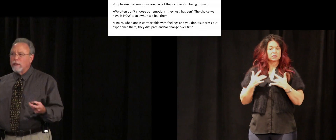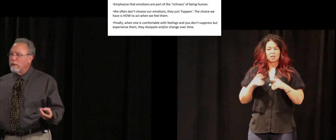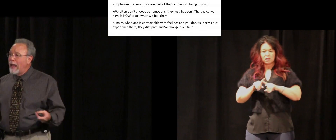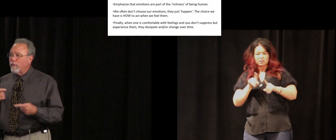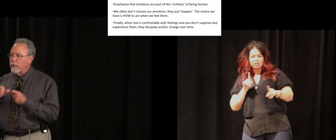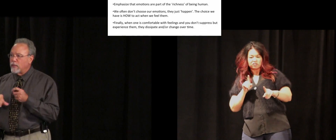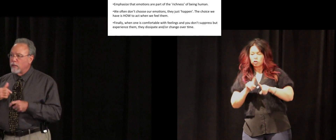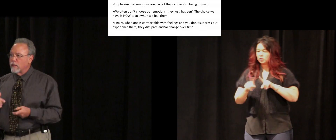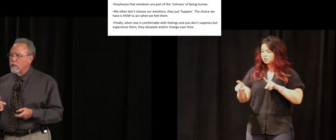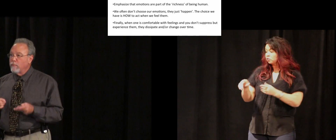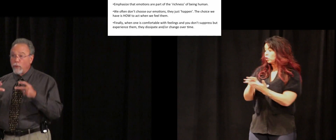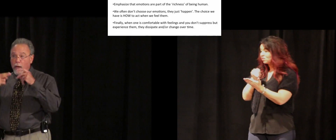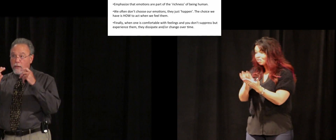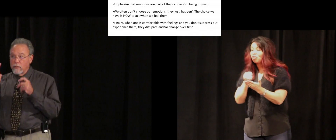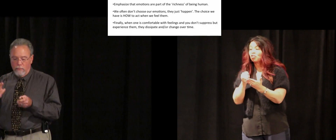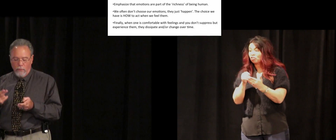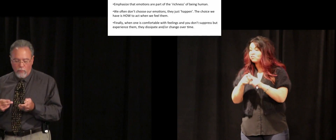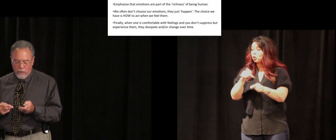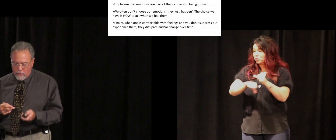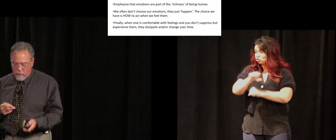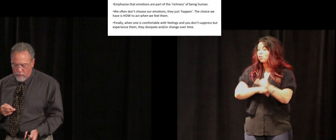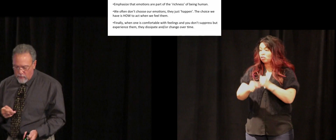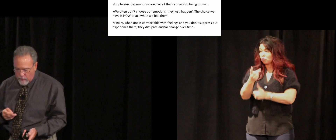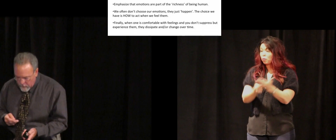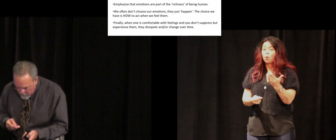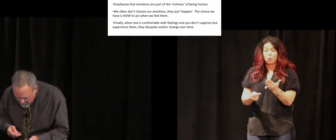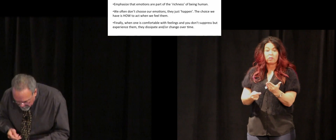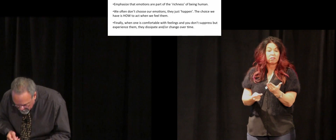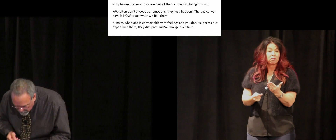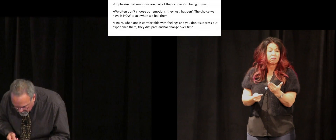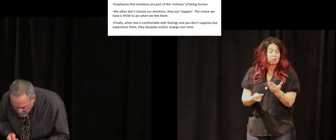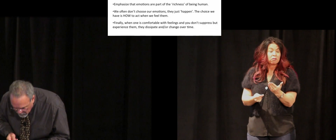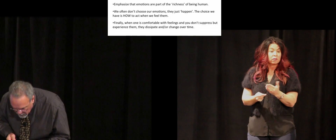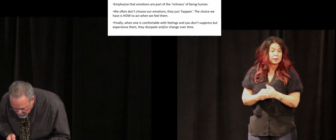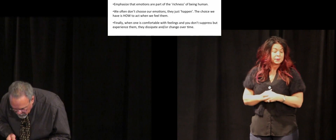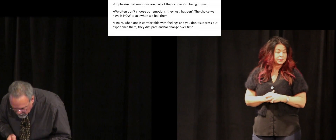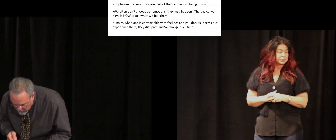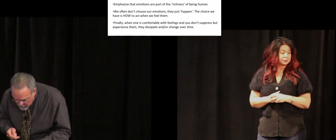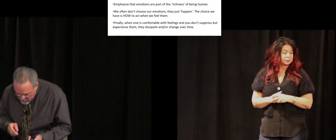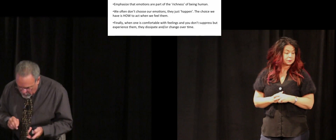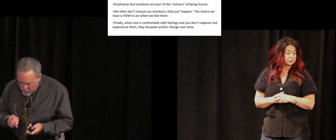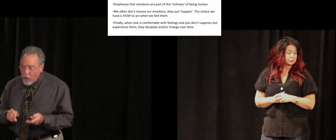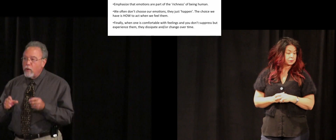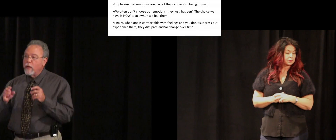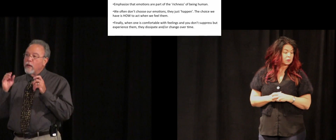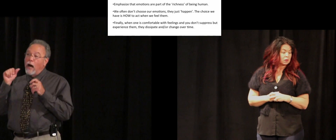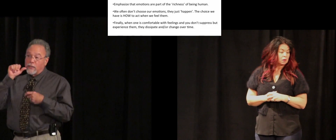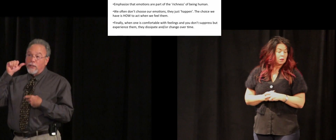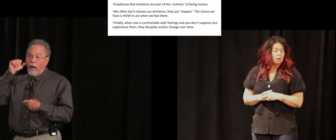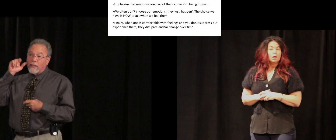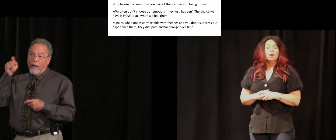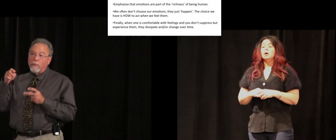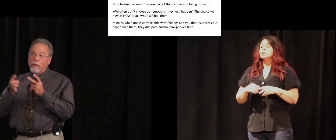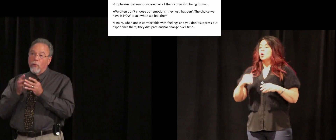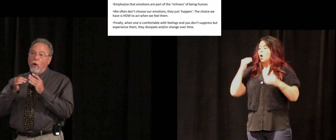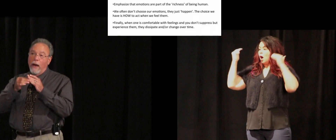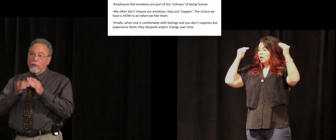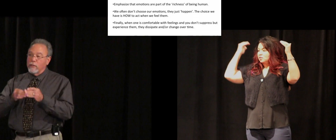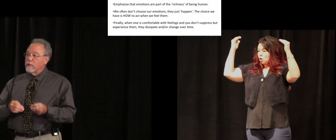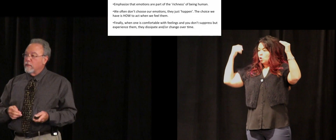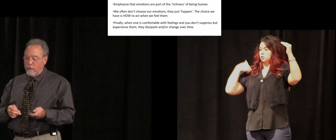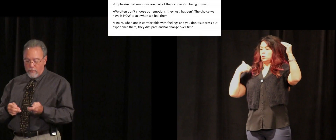hearing students, exposure with this career, exposure to this kind of school. Exposure, exposure, exposure is what they're really